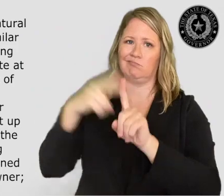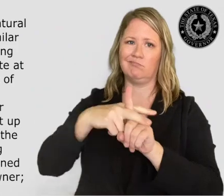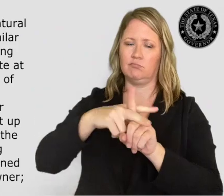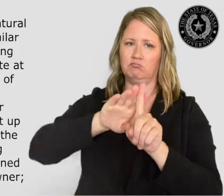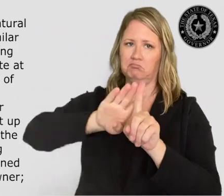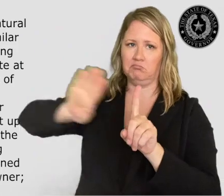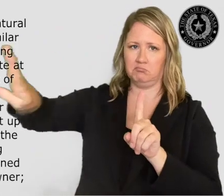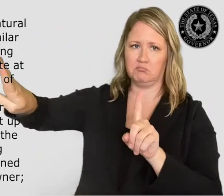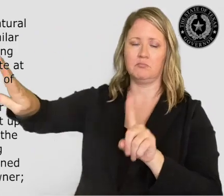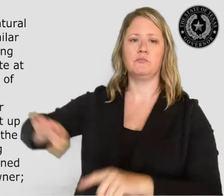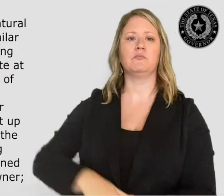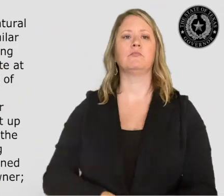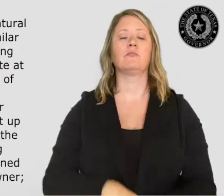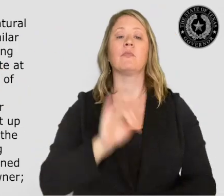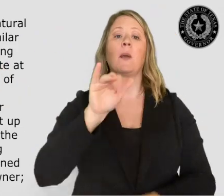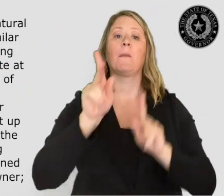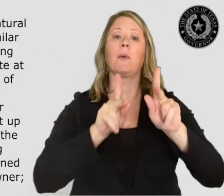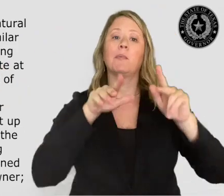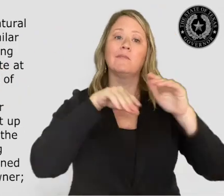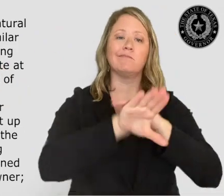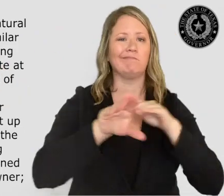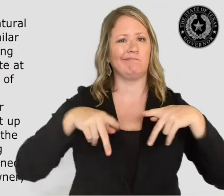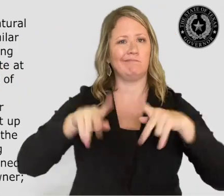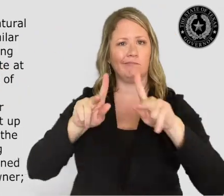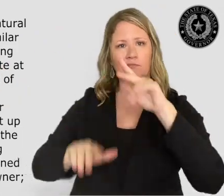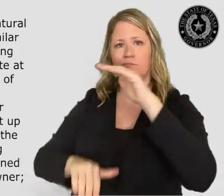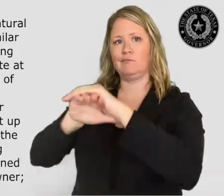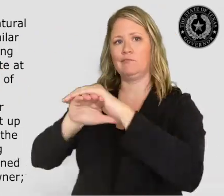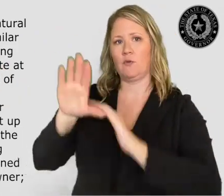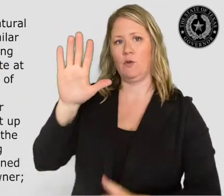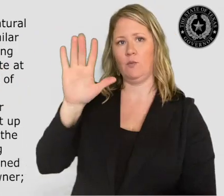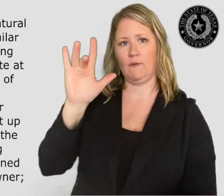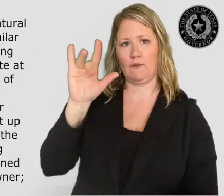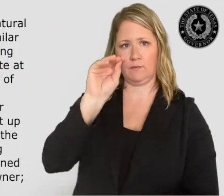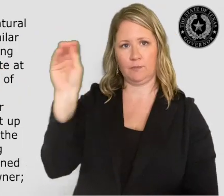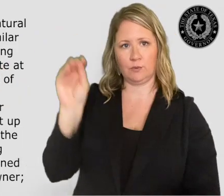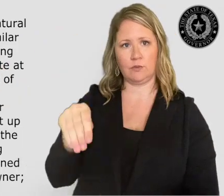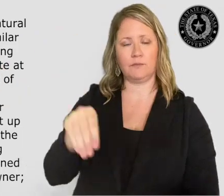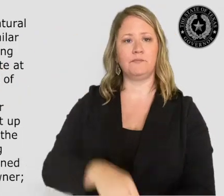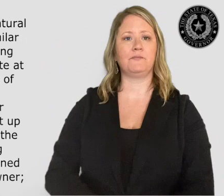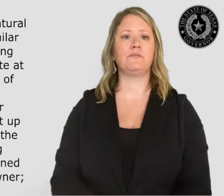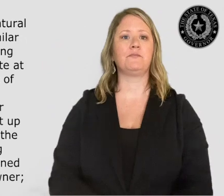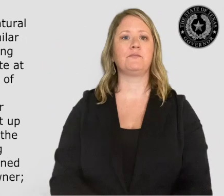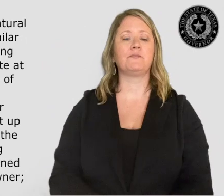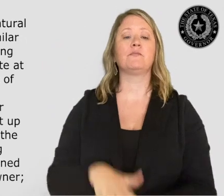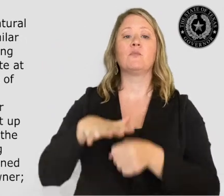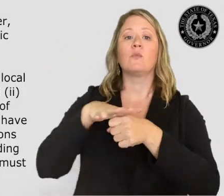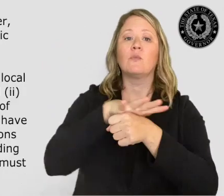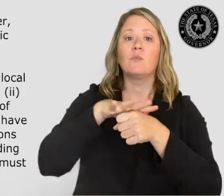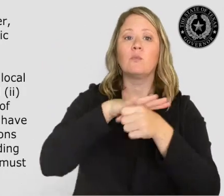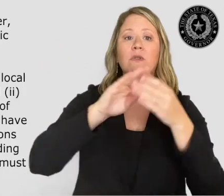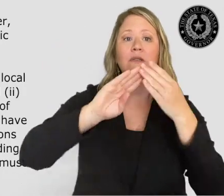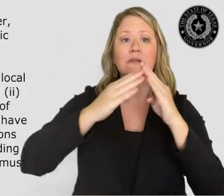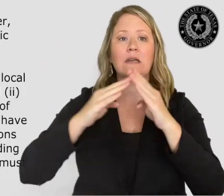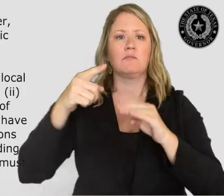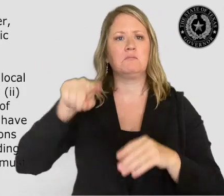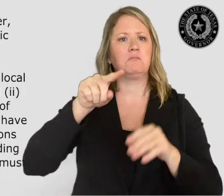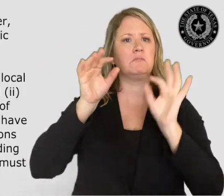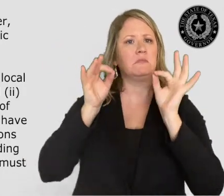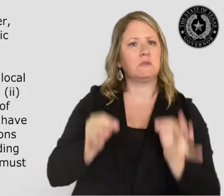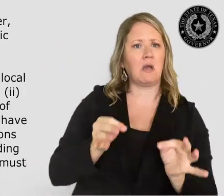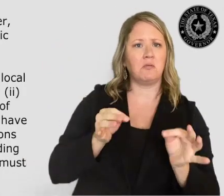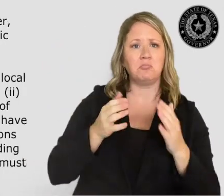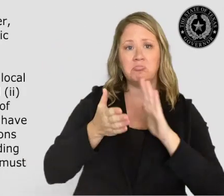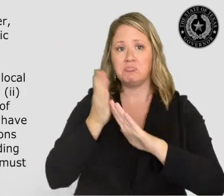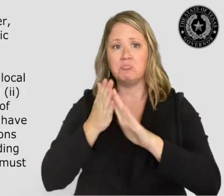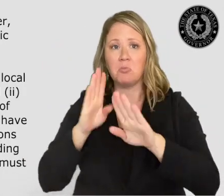outdoor areas, at up to 25% of the normal operating limits, as determined by the facility owner, provided, however,